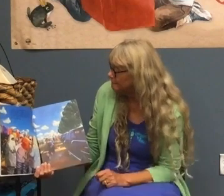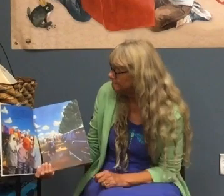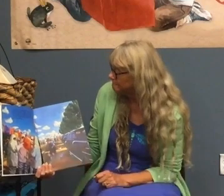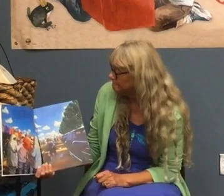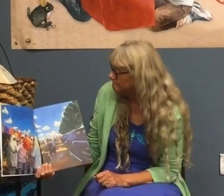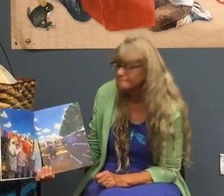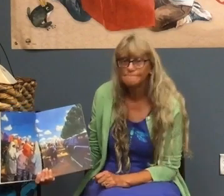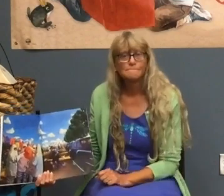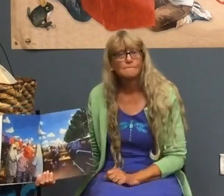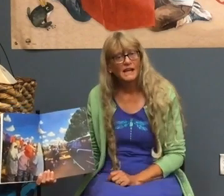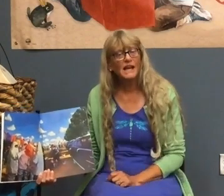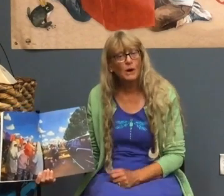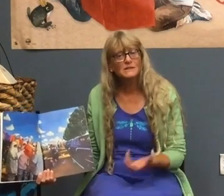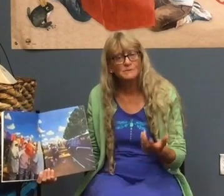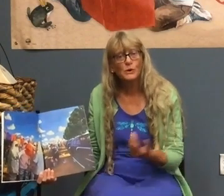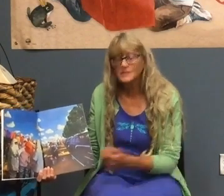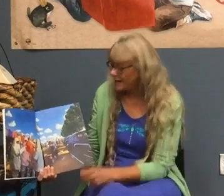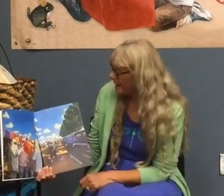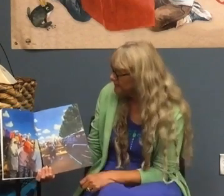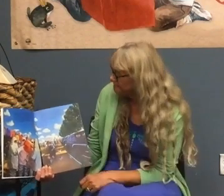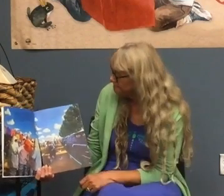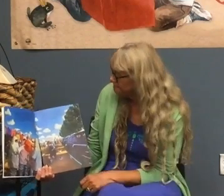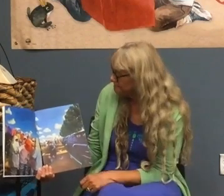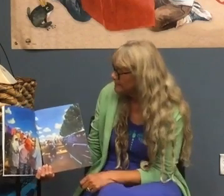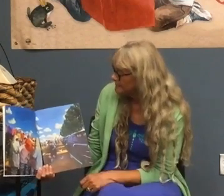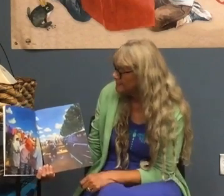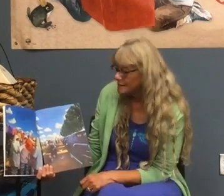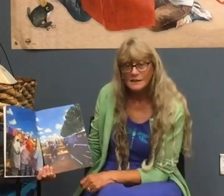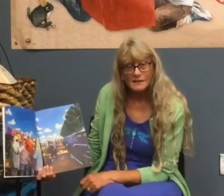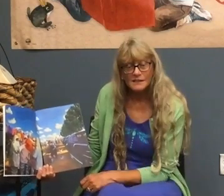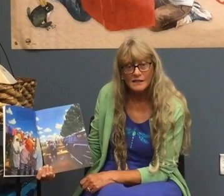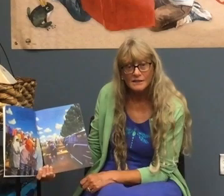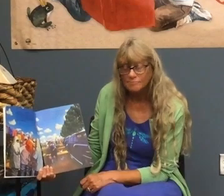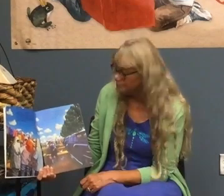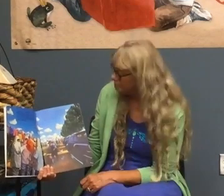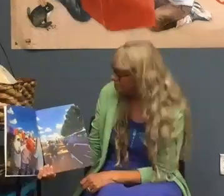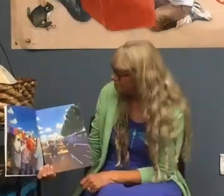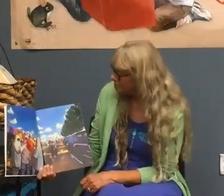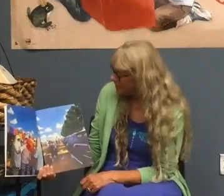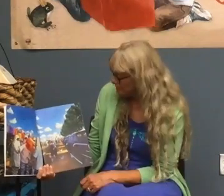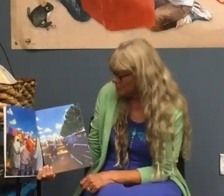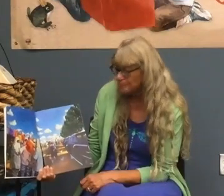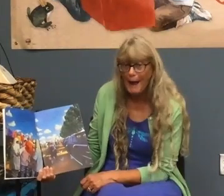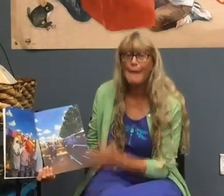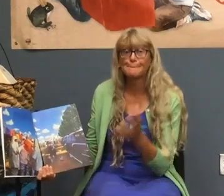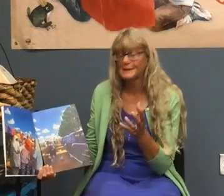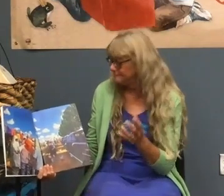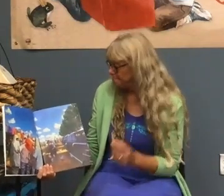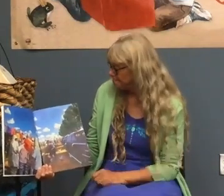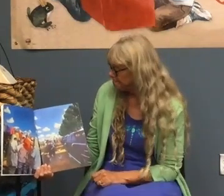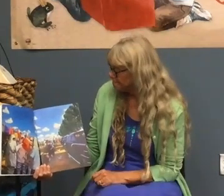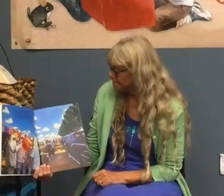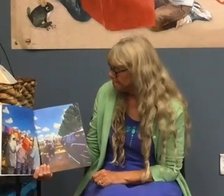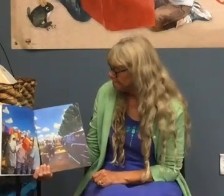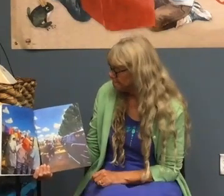pin. And what was supposed to happen? It did. The balloon popped.